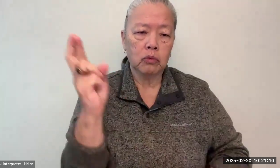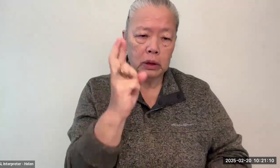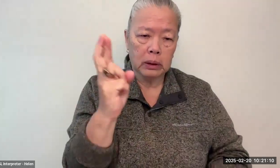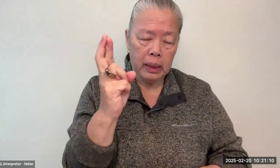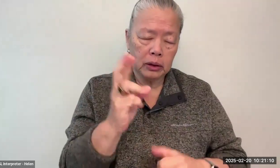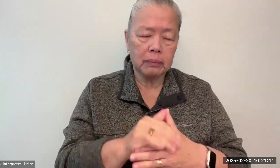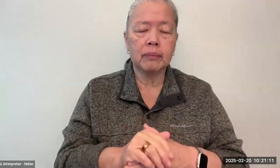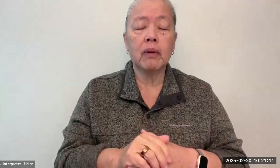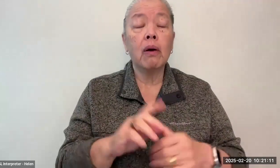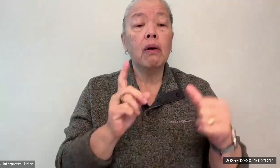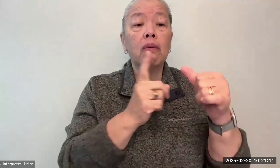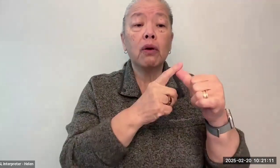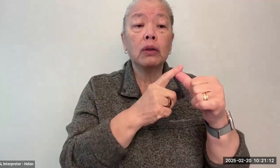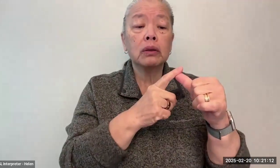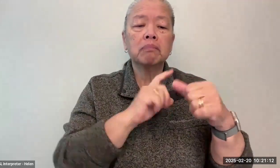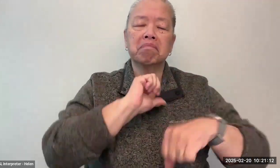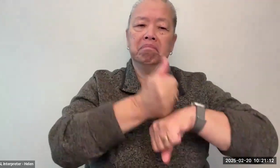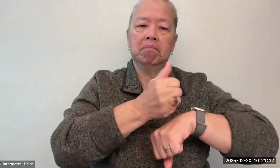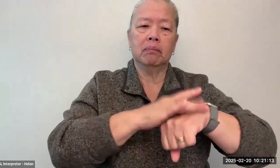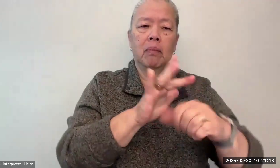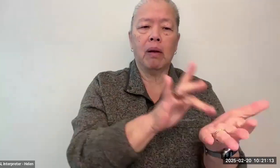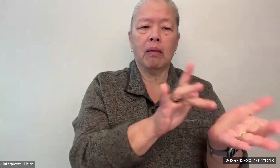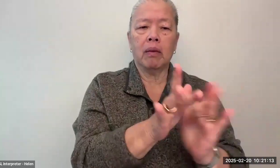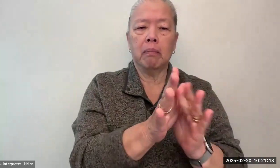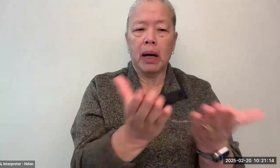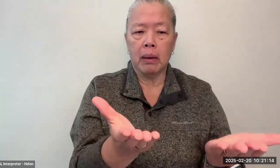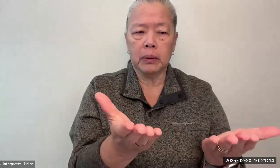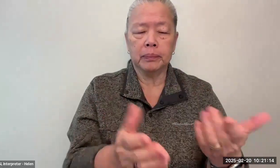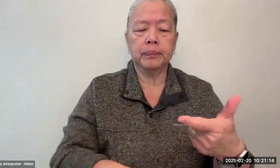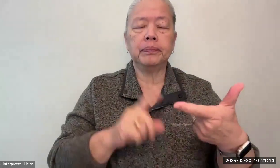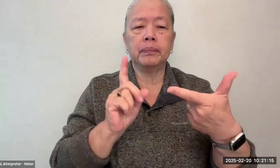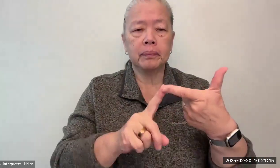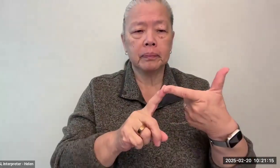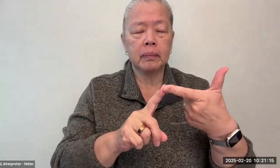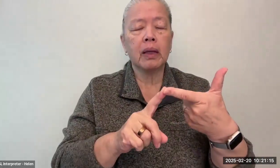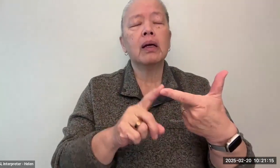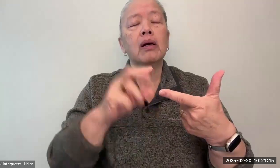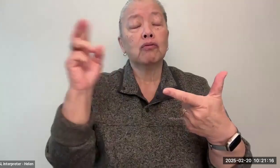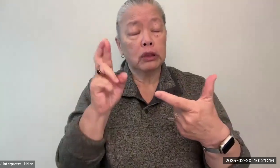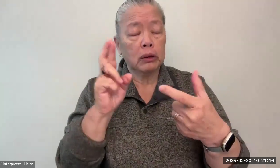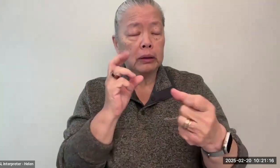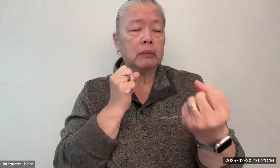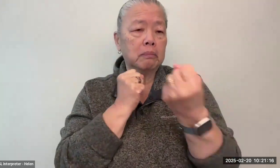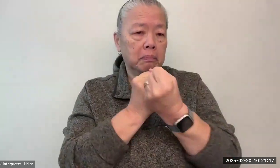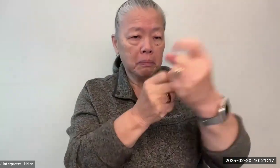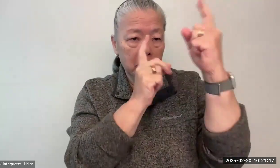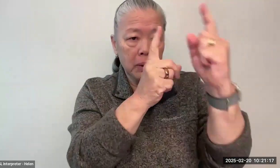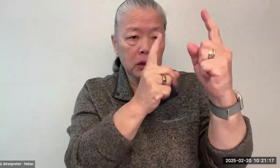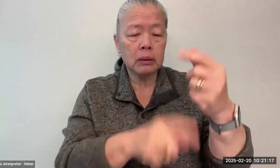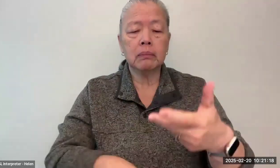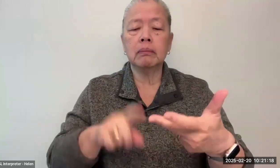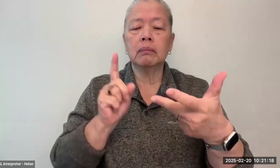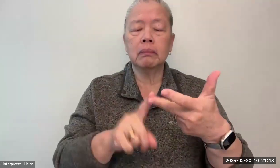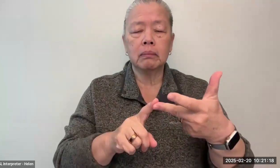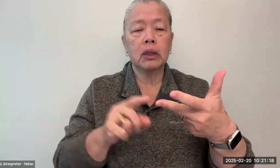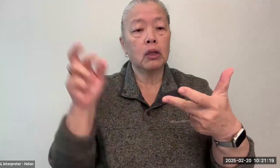That regionalization has a biblical foundation, that regionalization is missional, that regionalization is equitable,